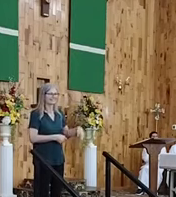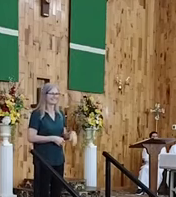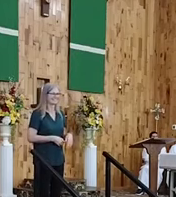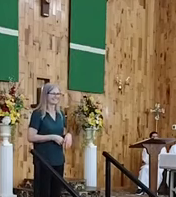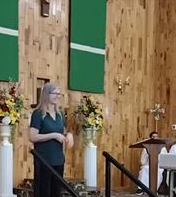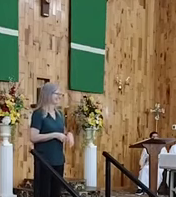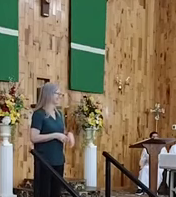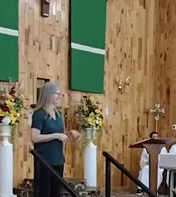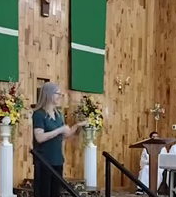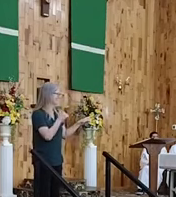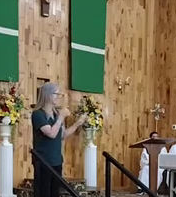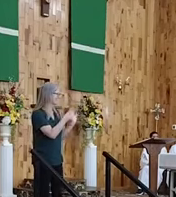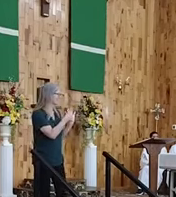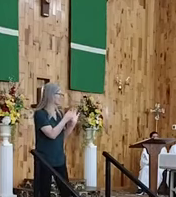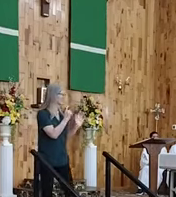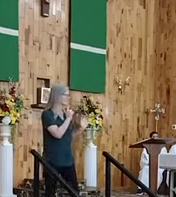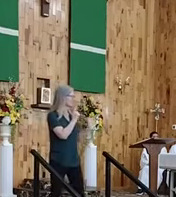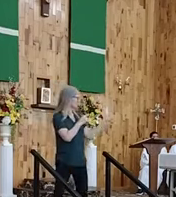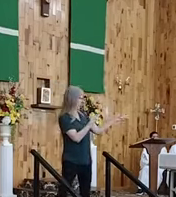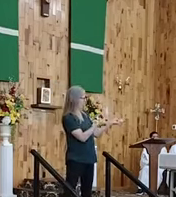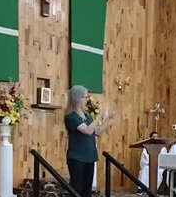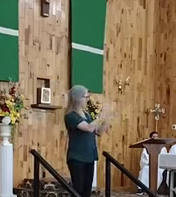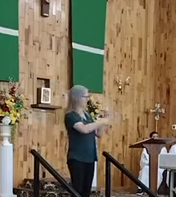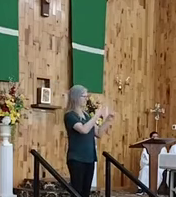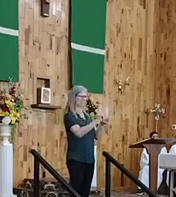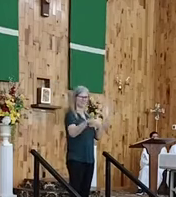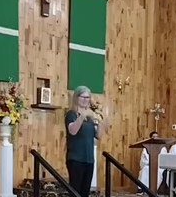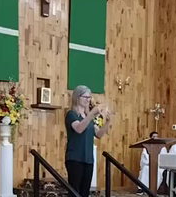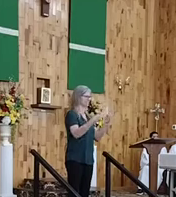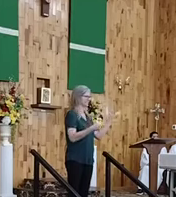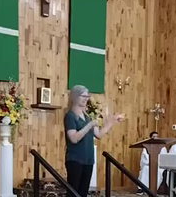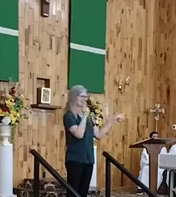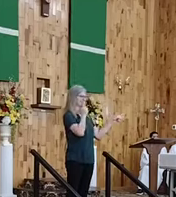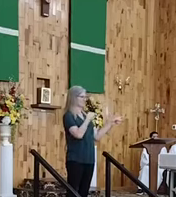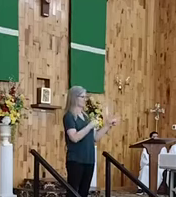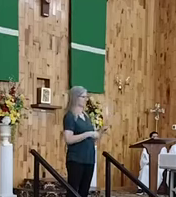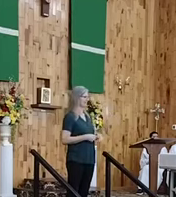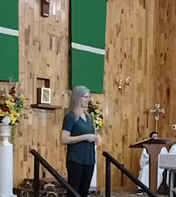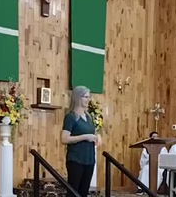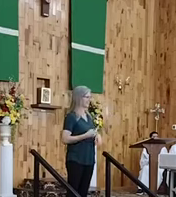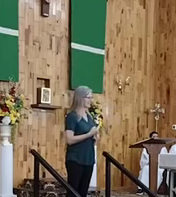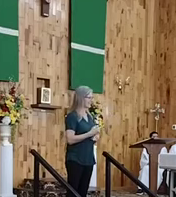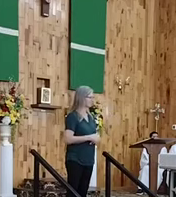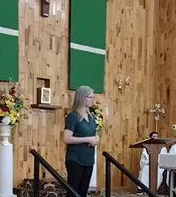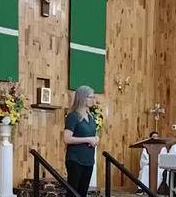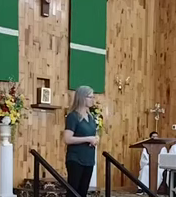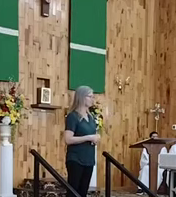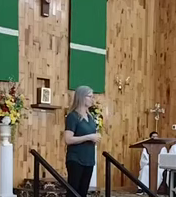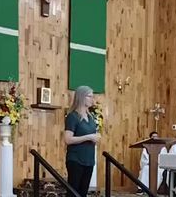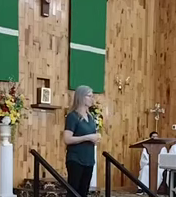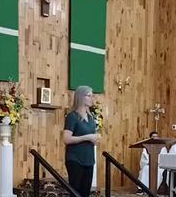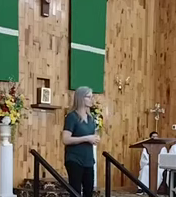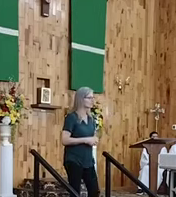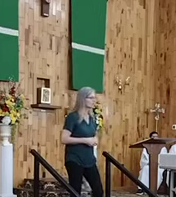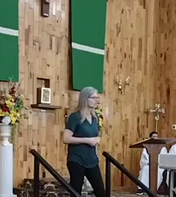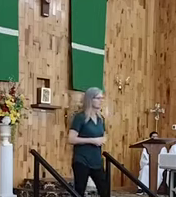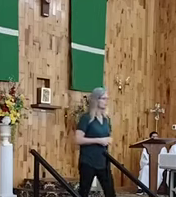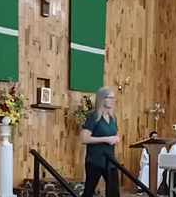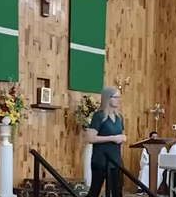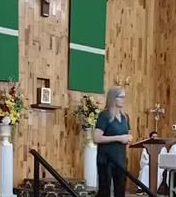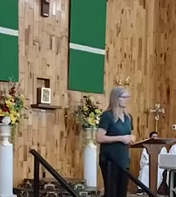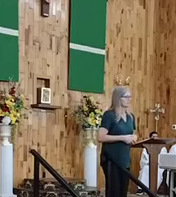Bill is not sure. And he's been here for how many years and he's not sure you're Catholics. Hello. So my dear sisters and brothers,